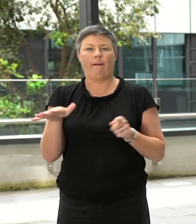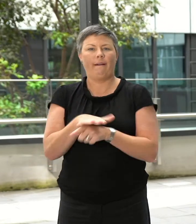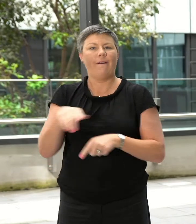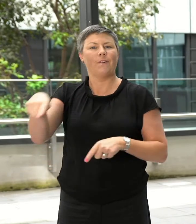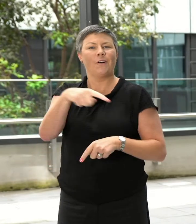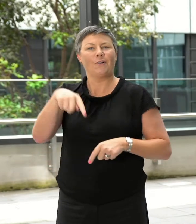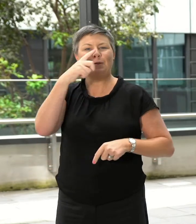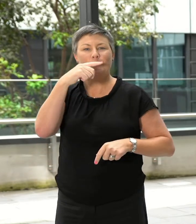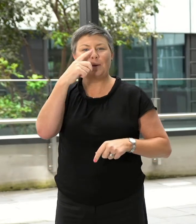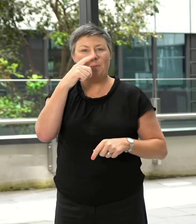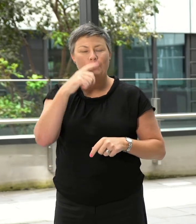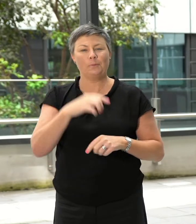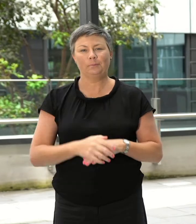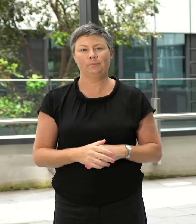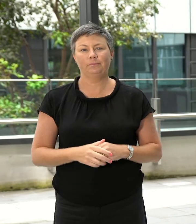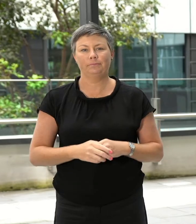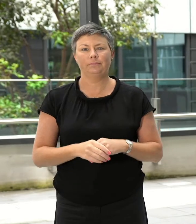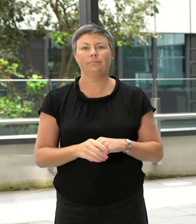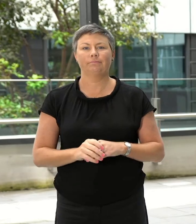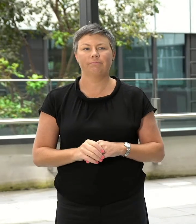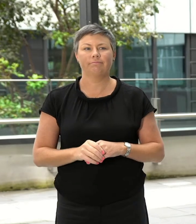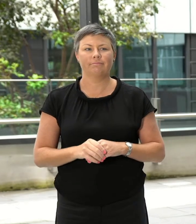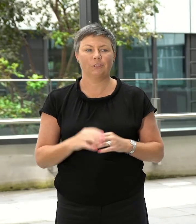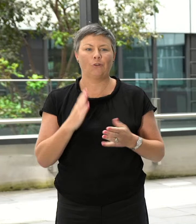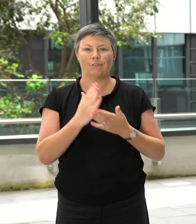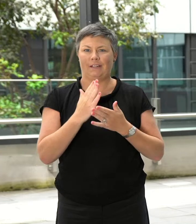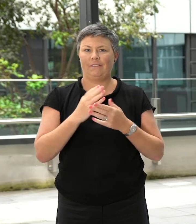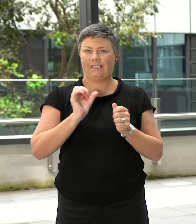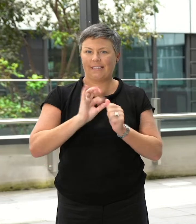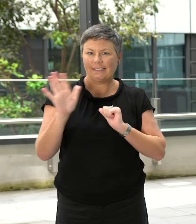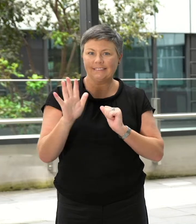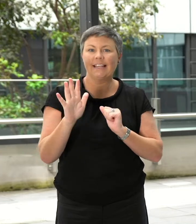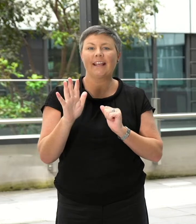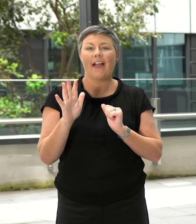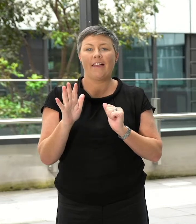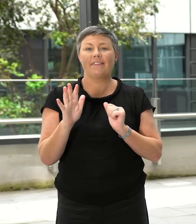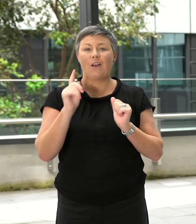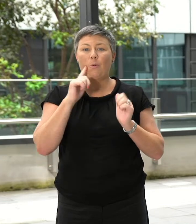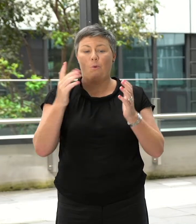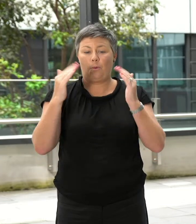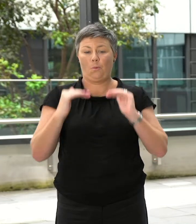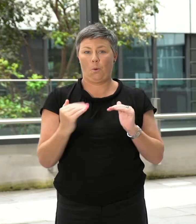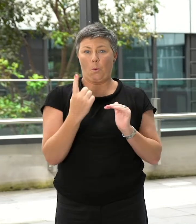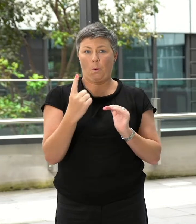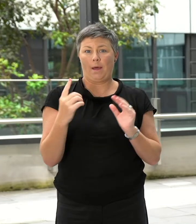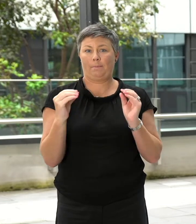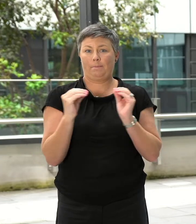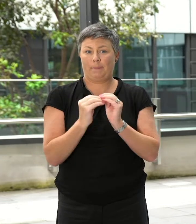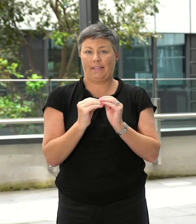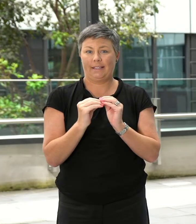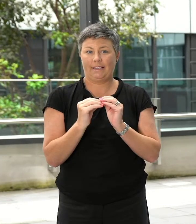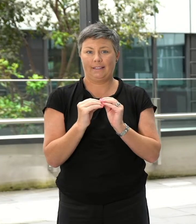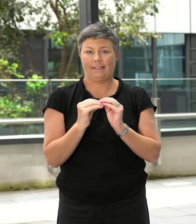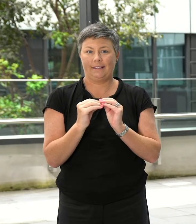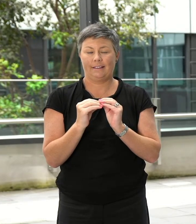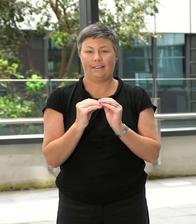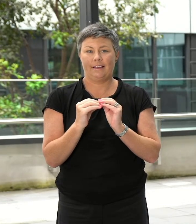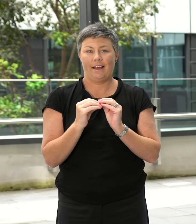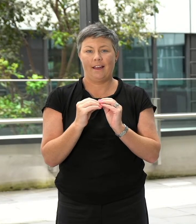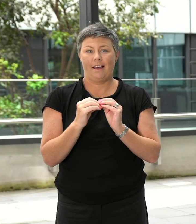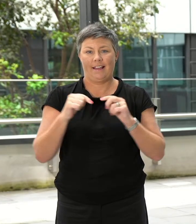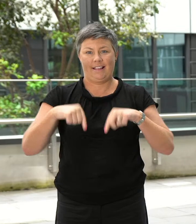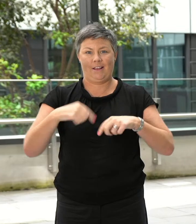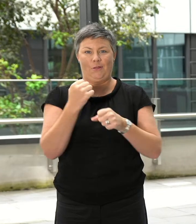realistically, we've done all of those staff, which is fantastic, and they're moving on to 1B group already here at the Gold Coast. So that's